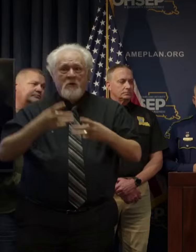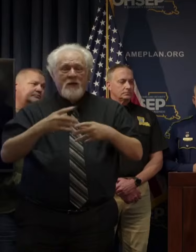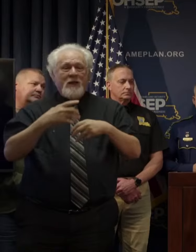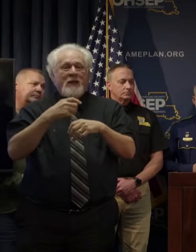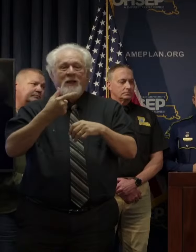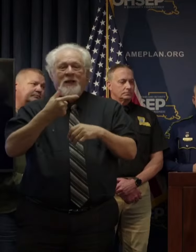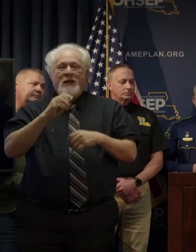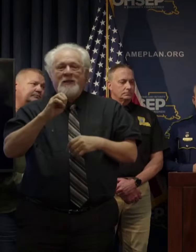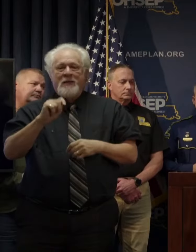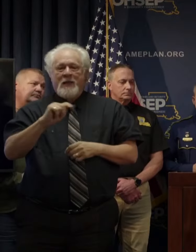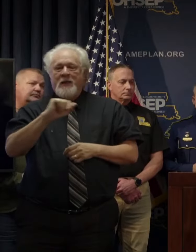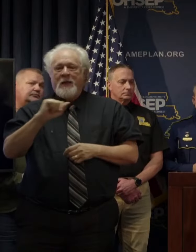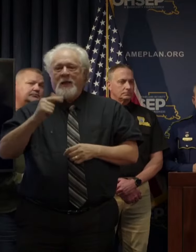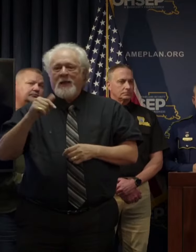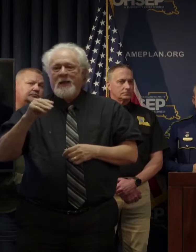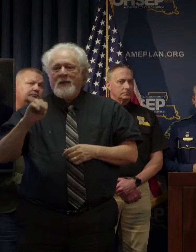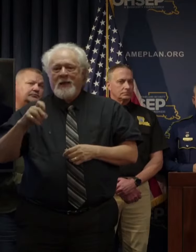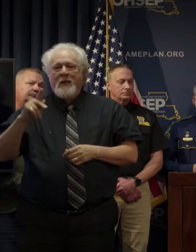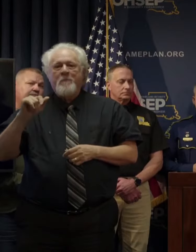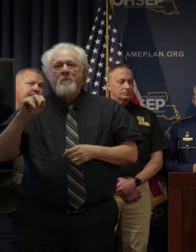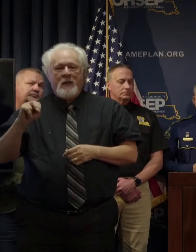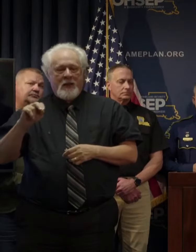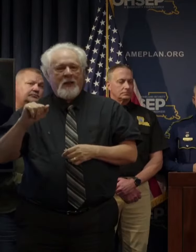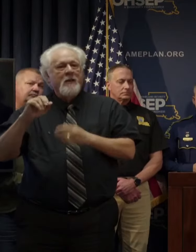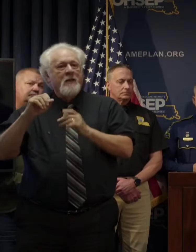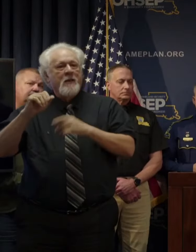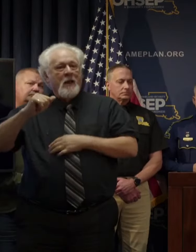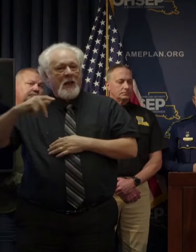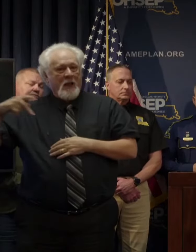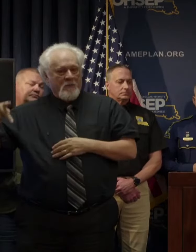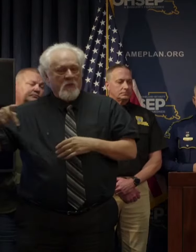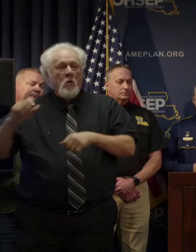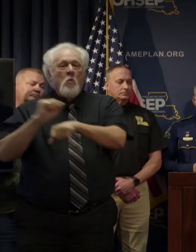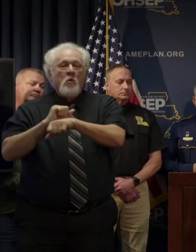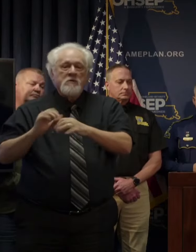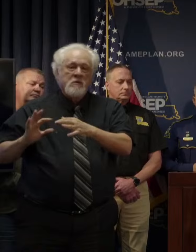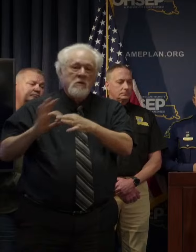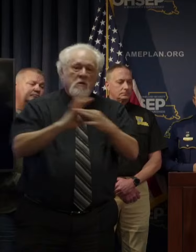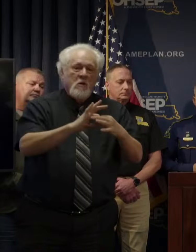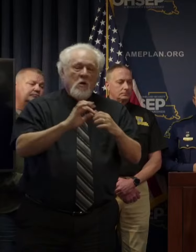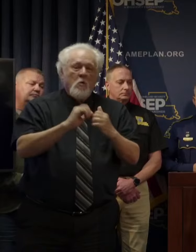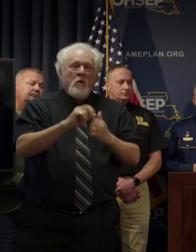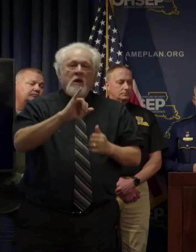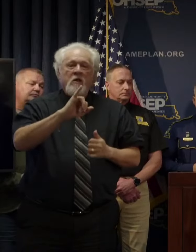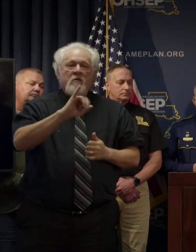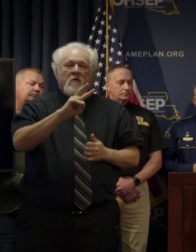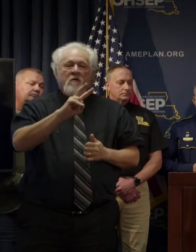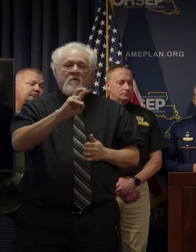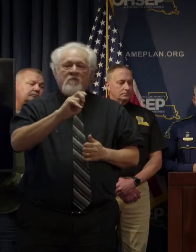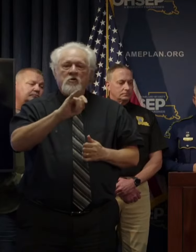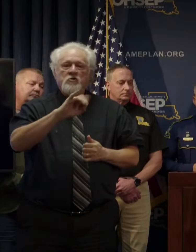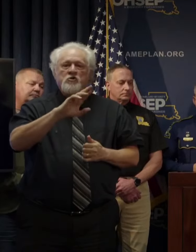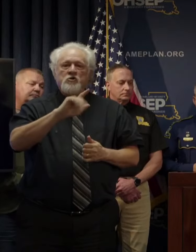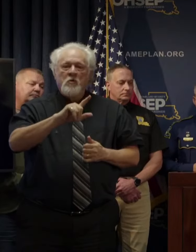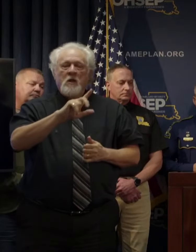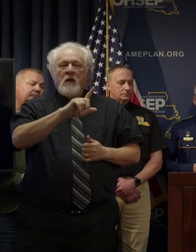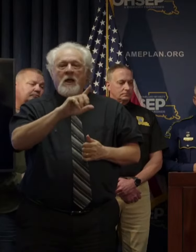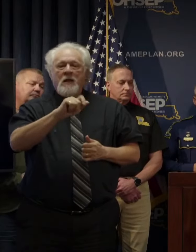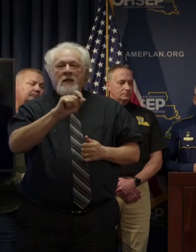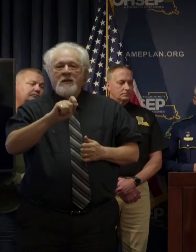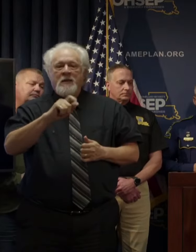Plan app. It works in conjunction with the virtual.la.gov